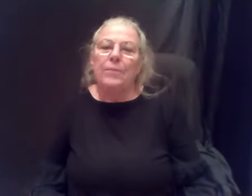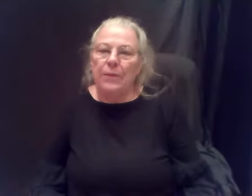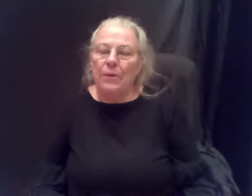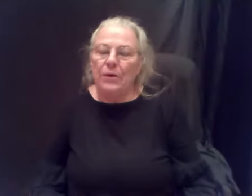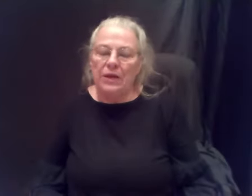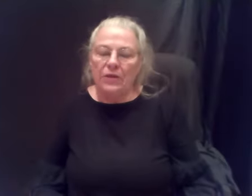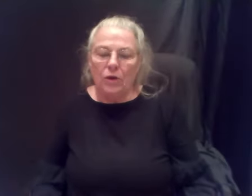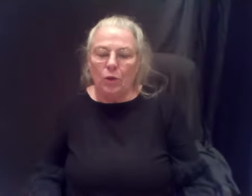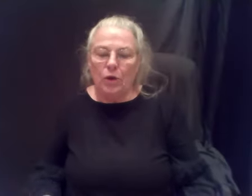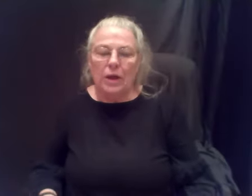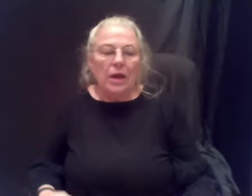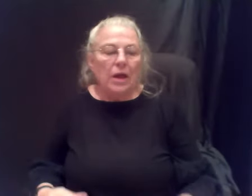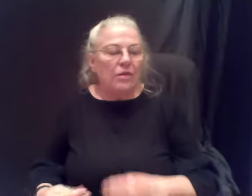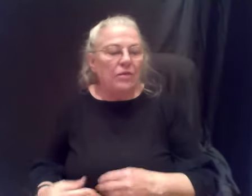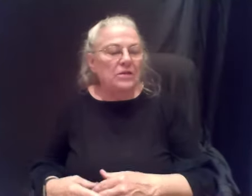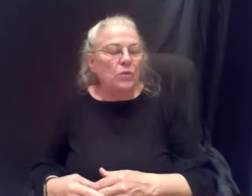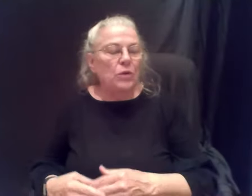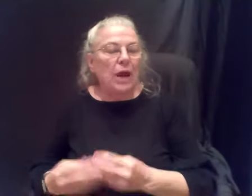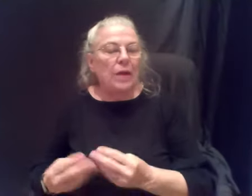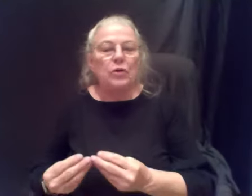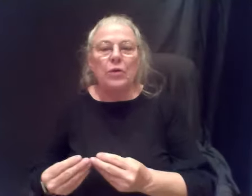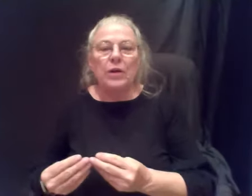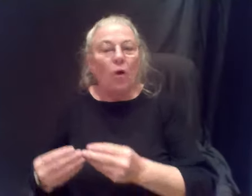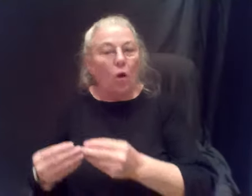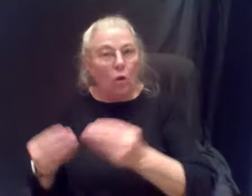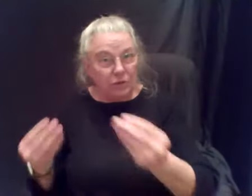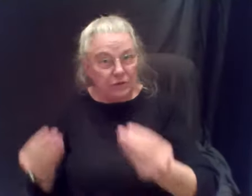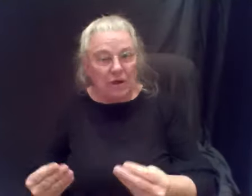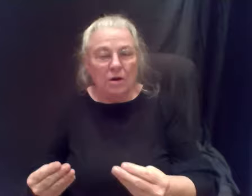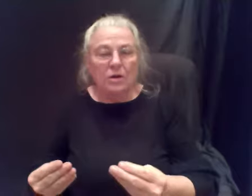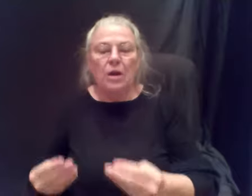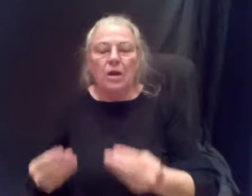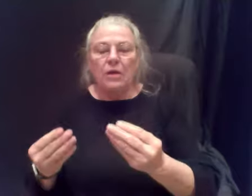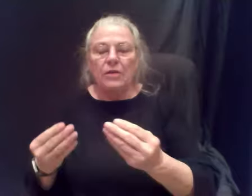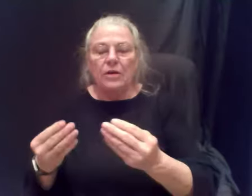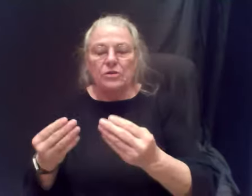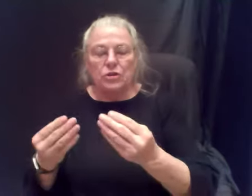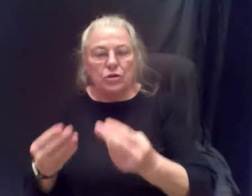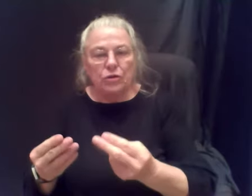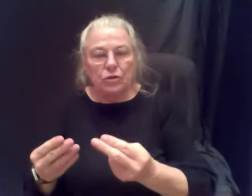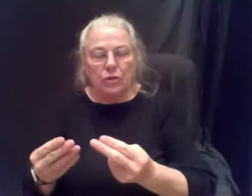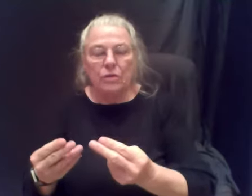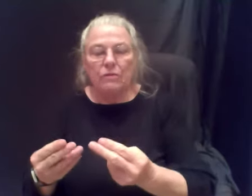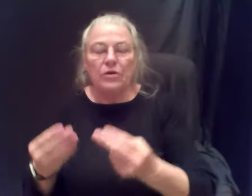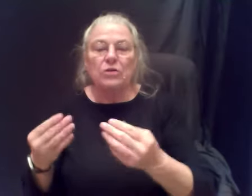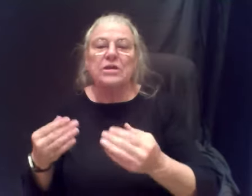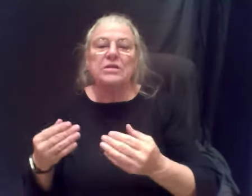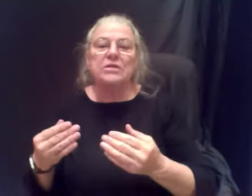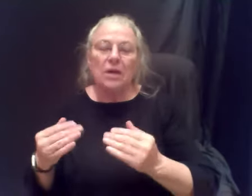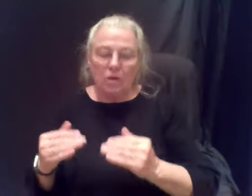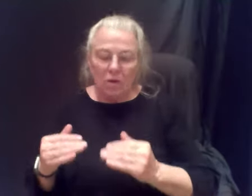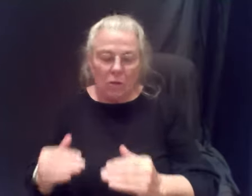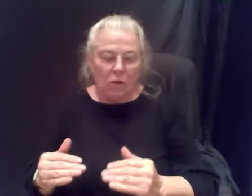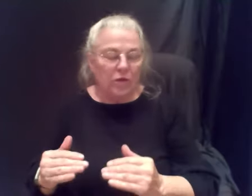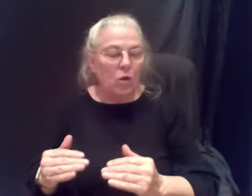People need the Lord. This one I'm doing the whole song. There's 2 verses along with the